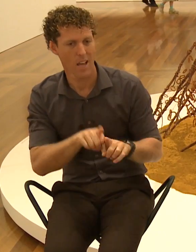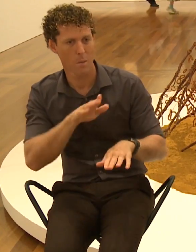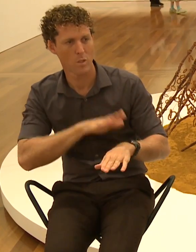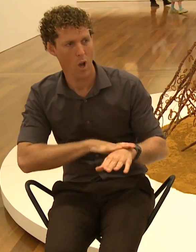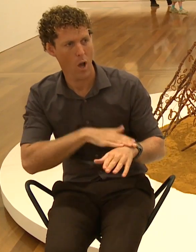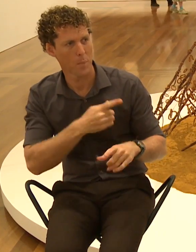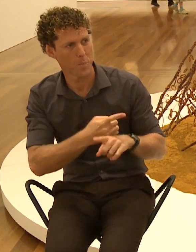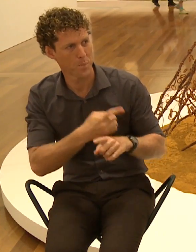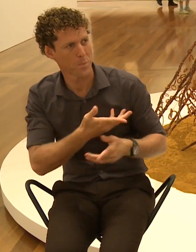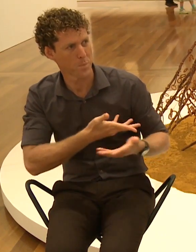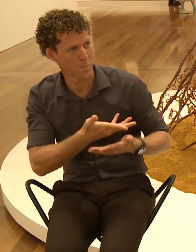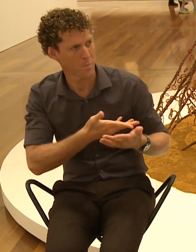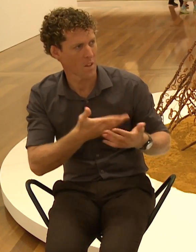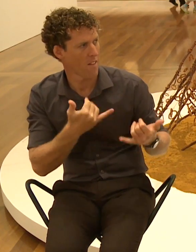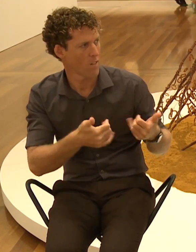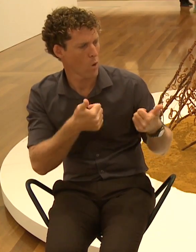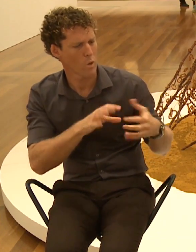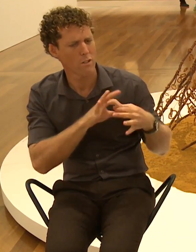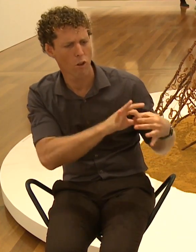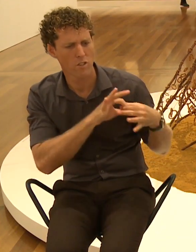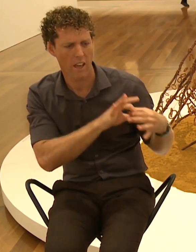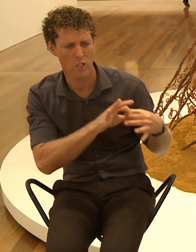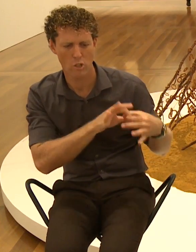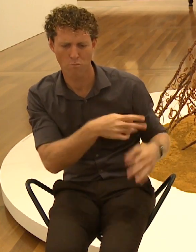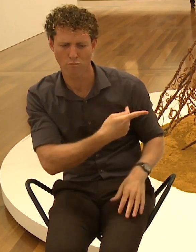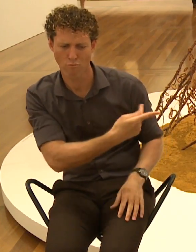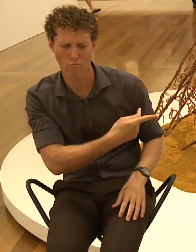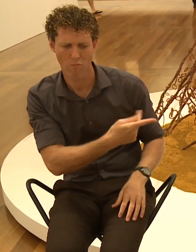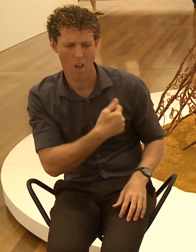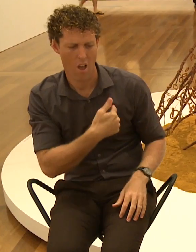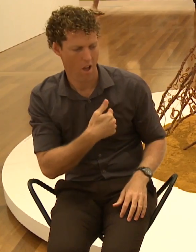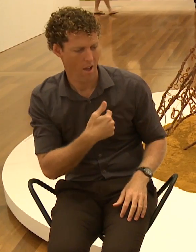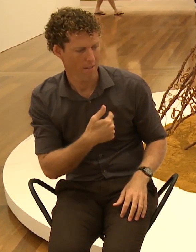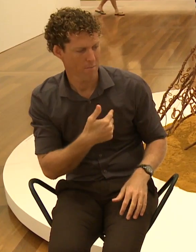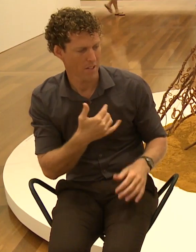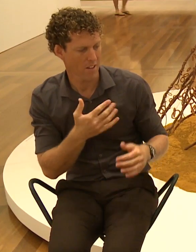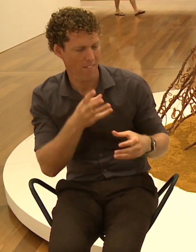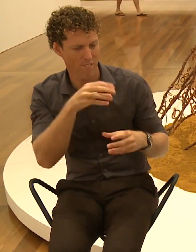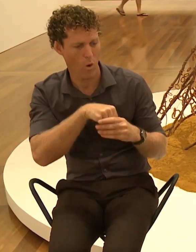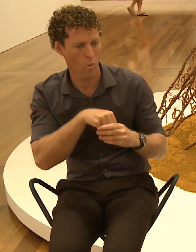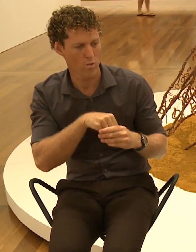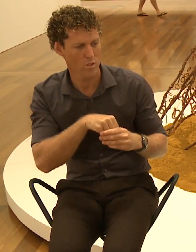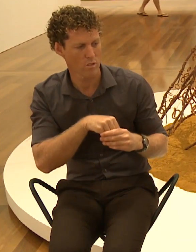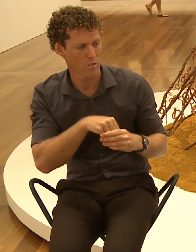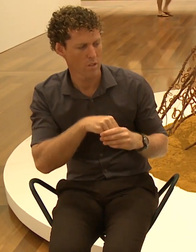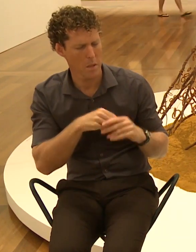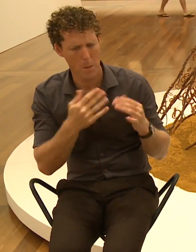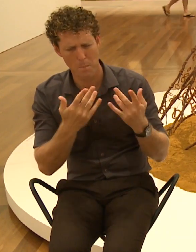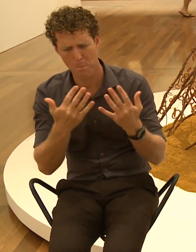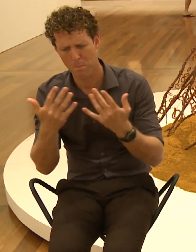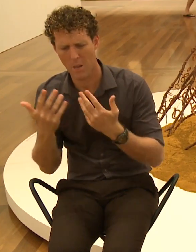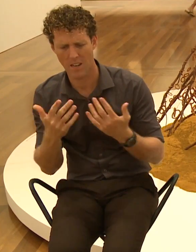and we've had a really good association, and I've been part of a number of